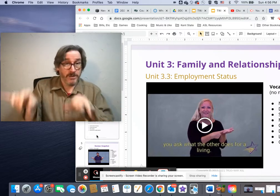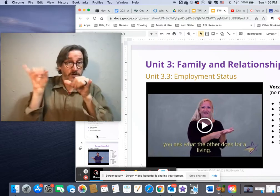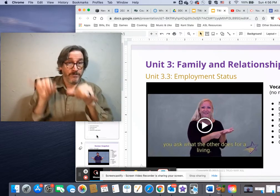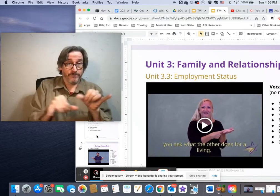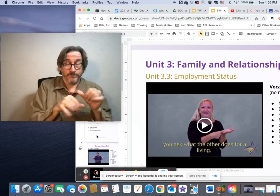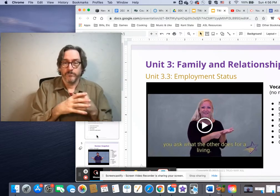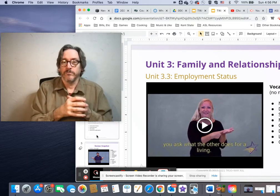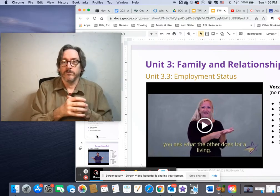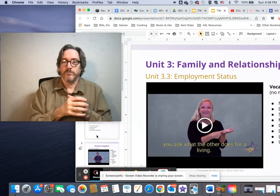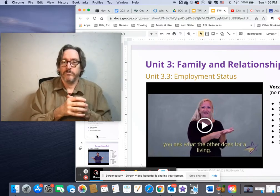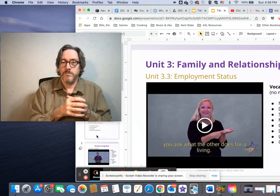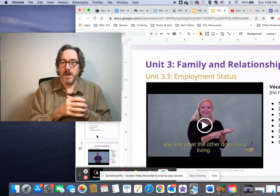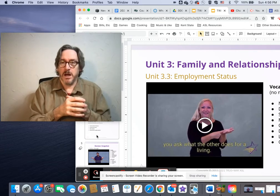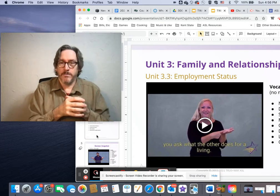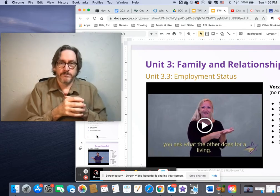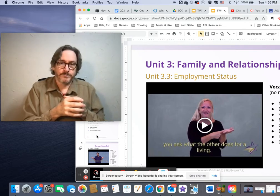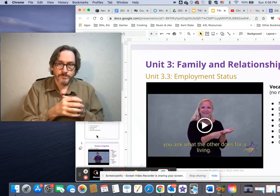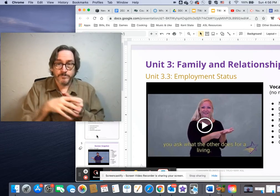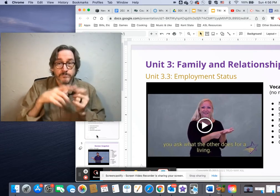hand shape, right?